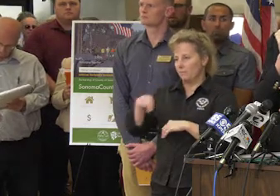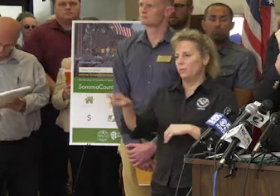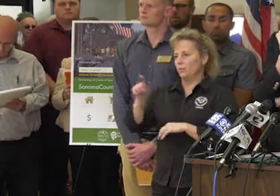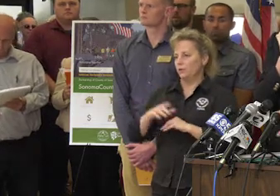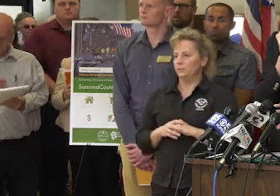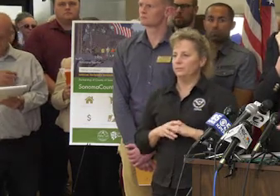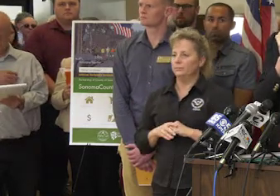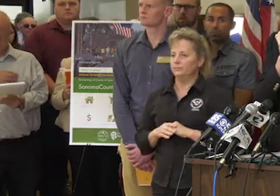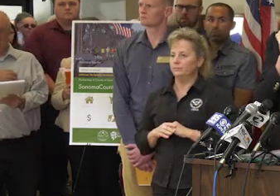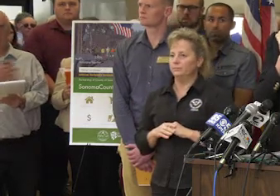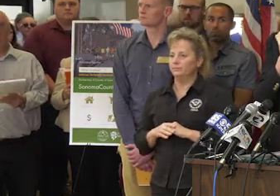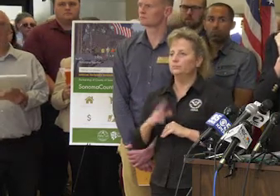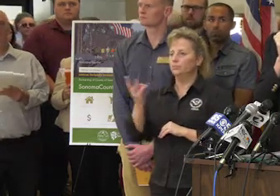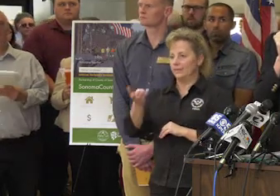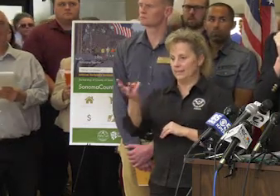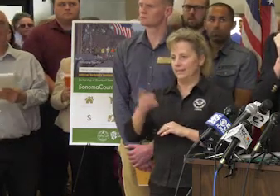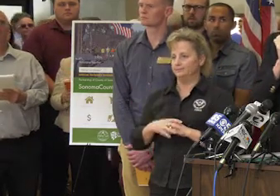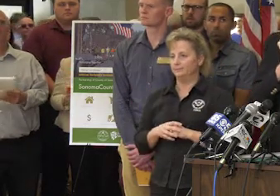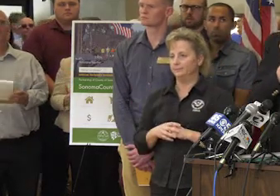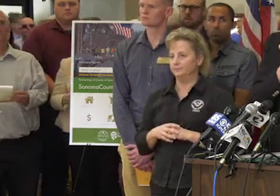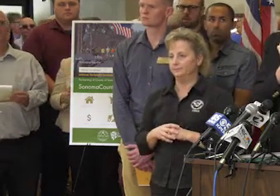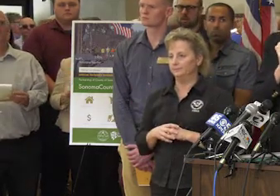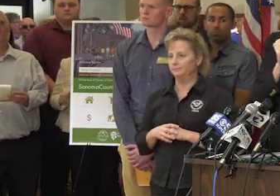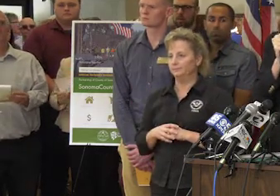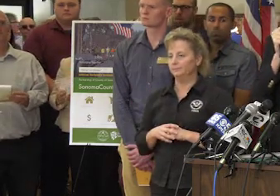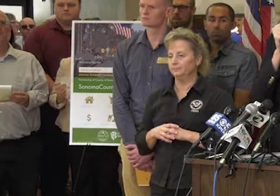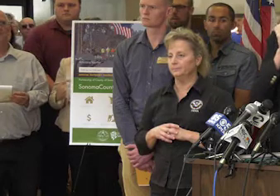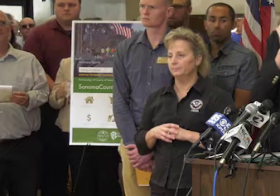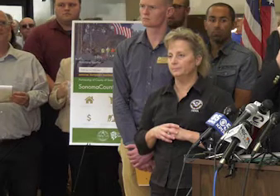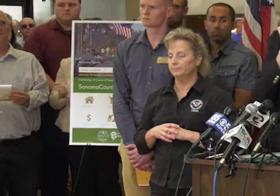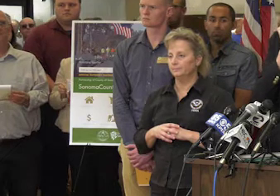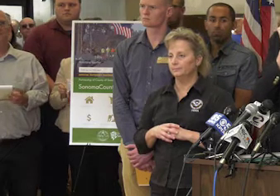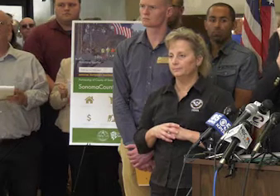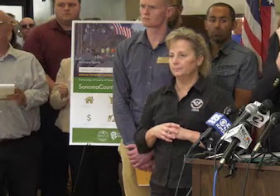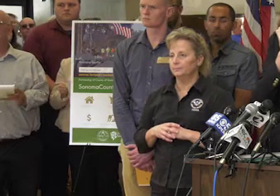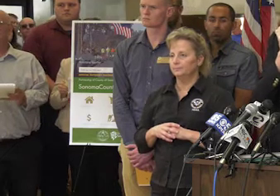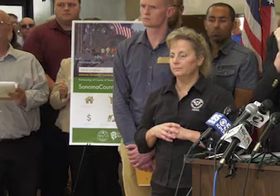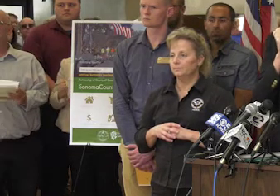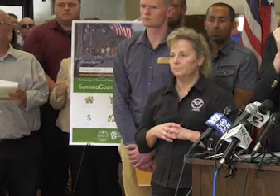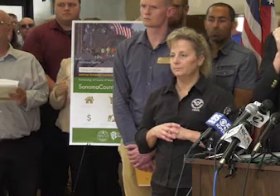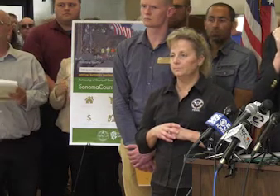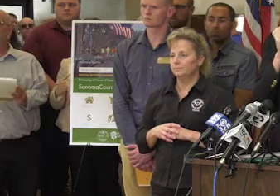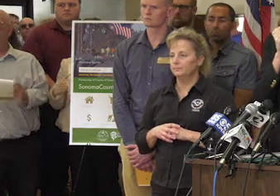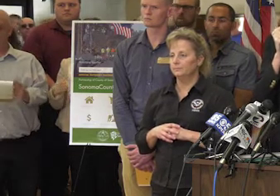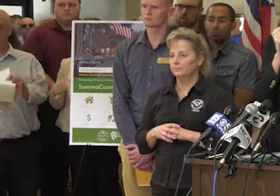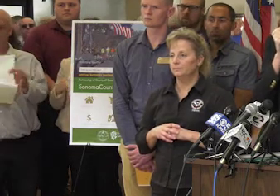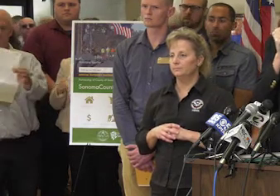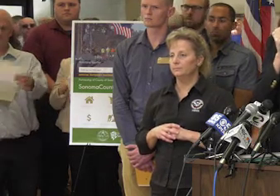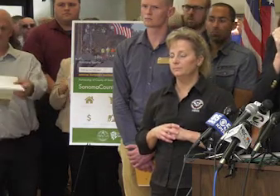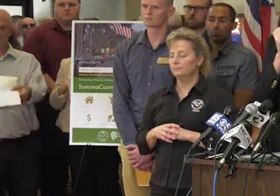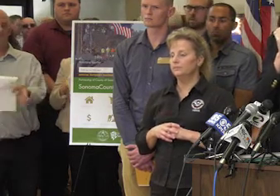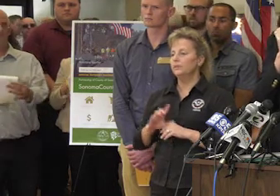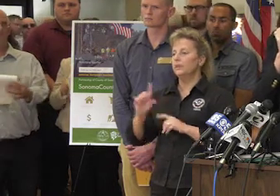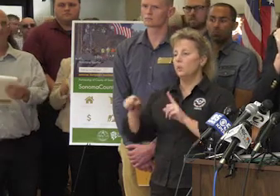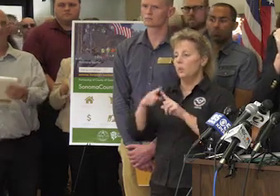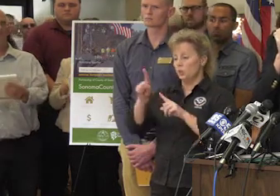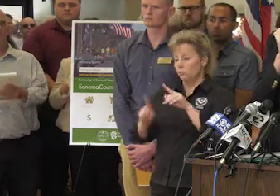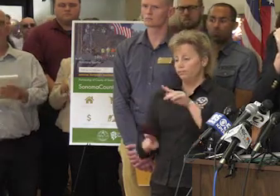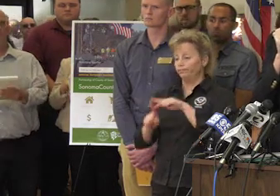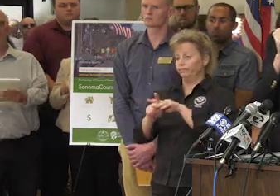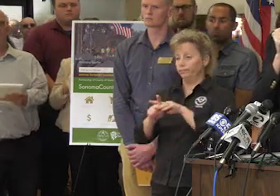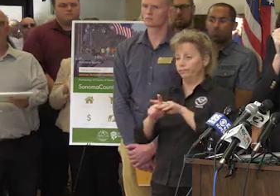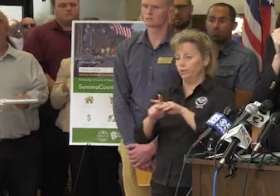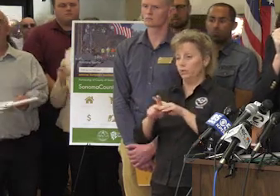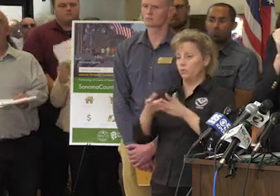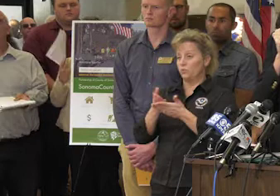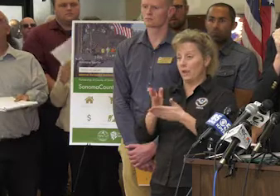you on Wednesday. When you do come to the Right of Entry Center, we ask that you